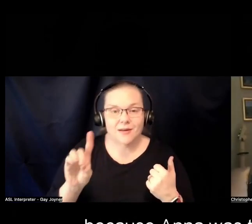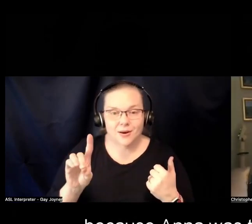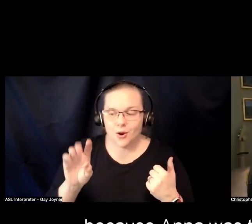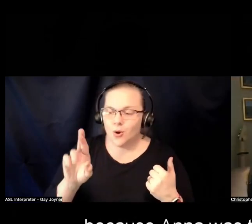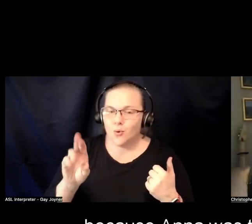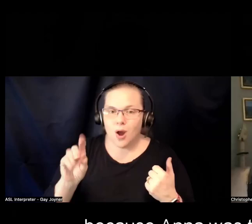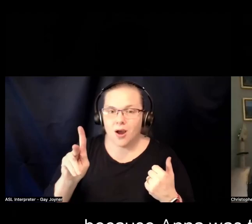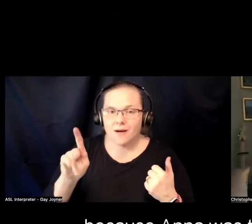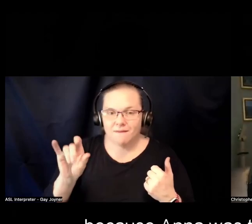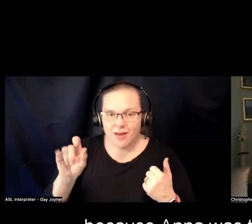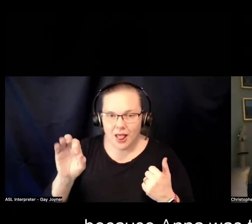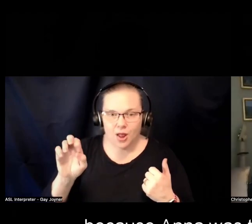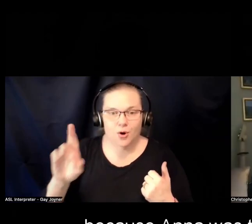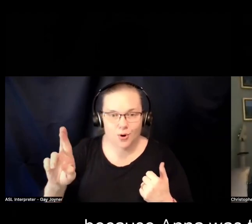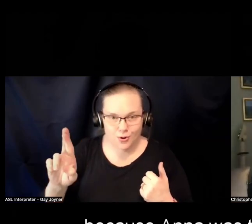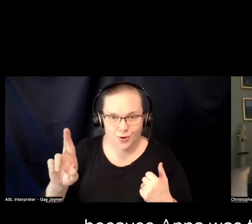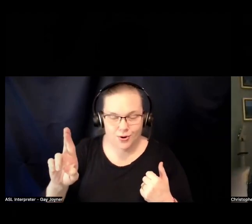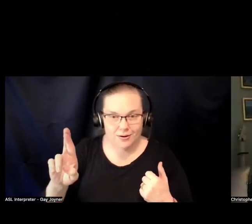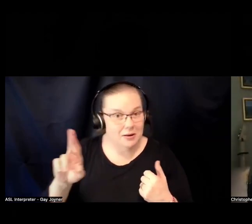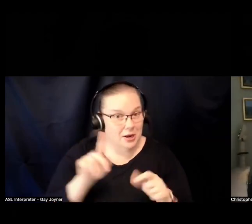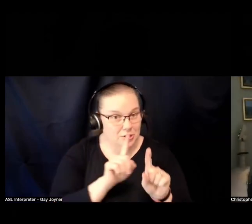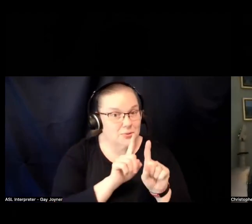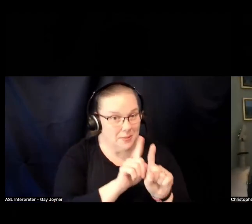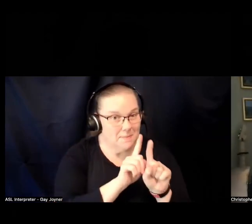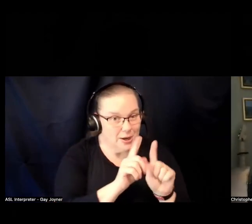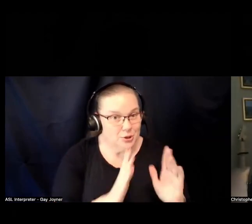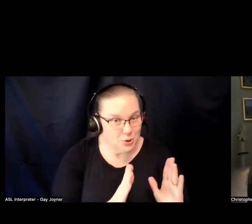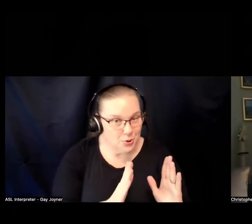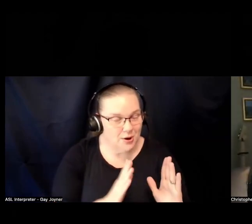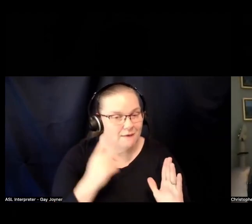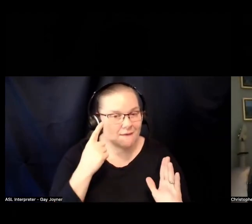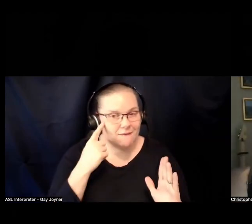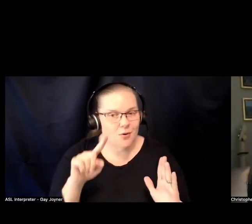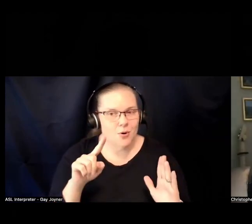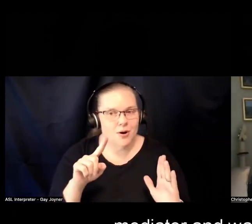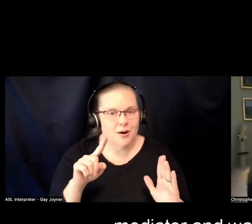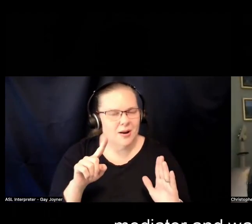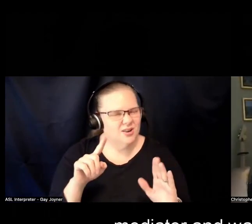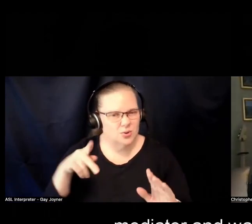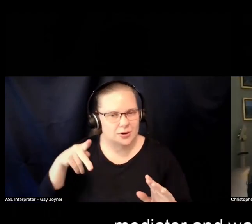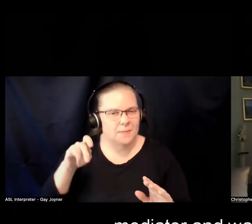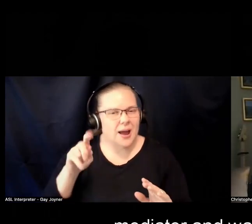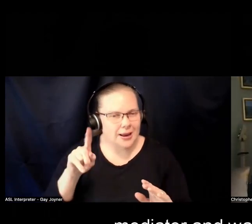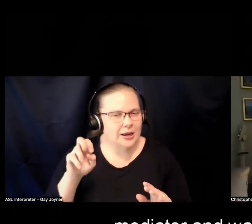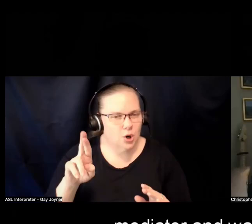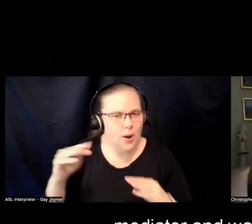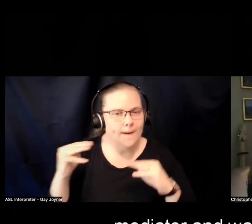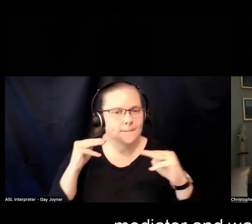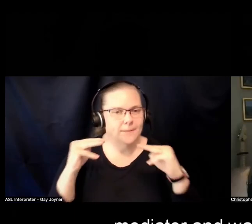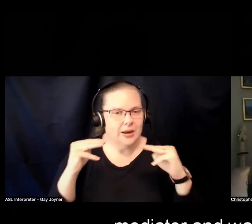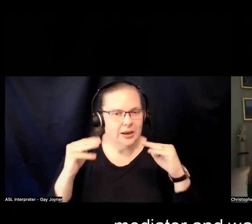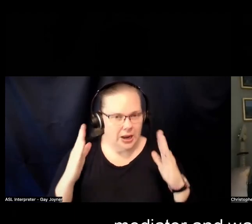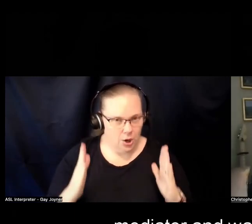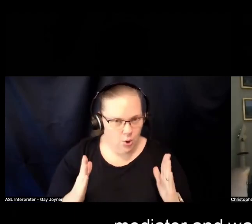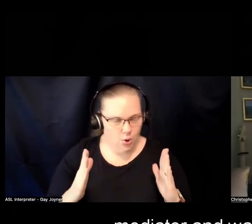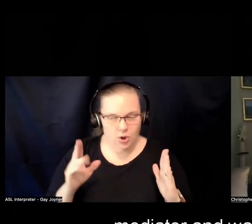mentor of, if you can believe this, even though she was a pioneering mediator and was very, very pro-union,